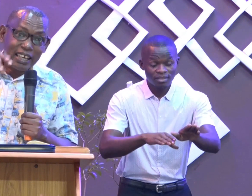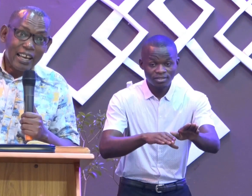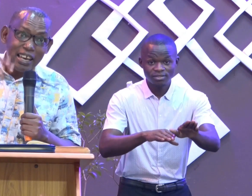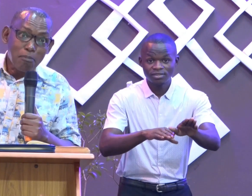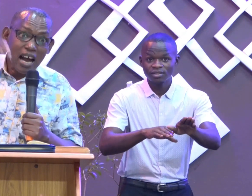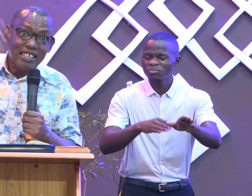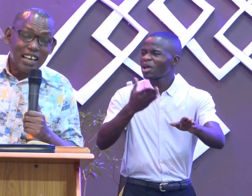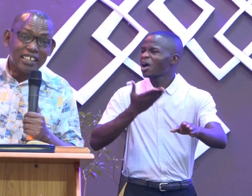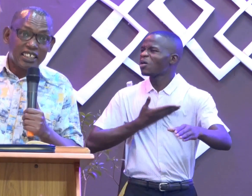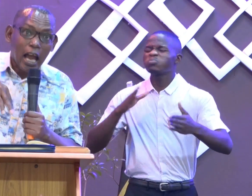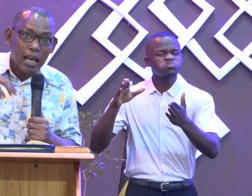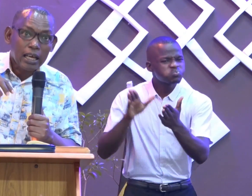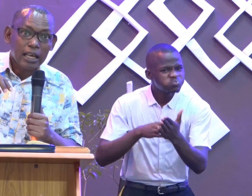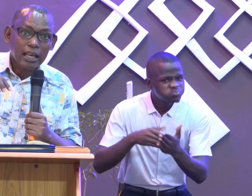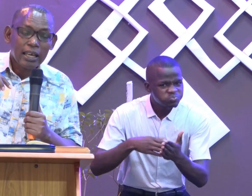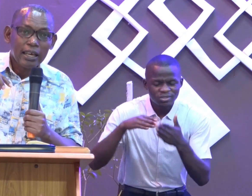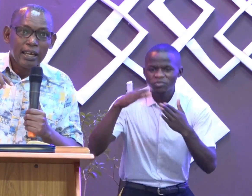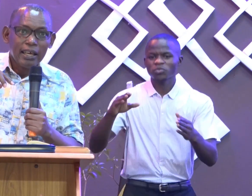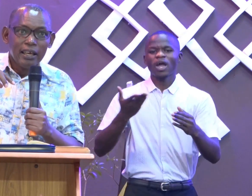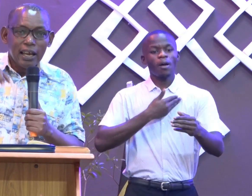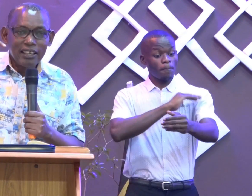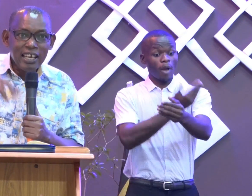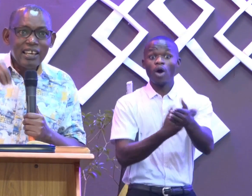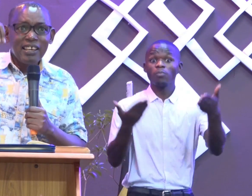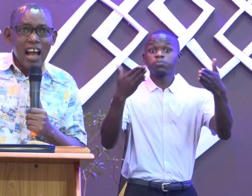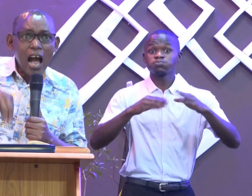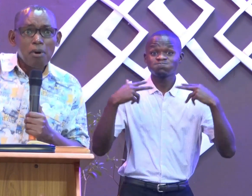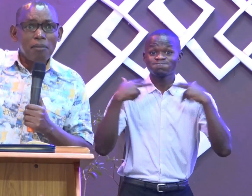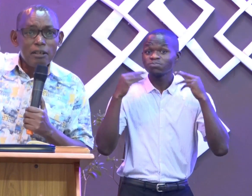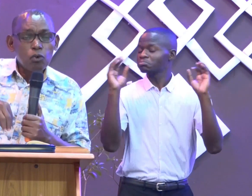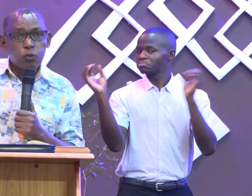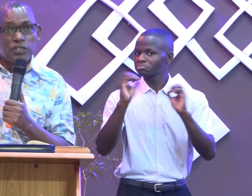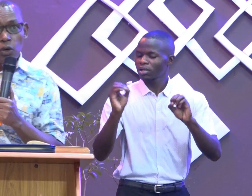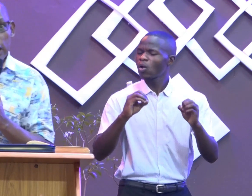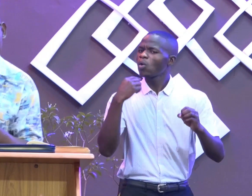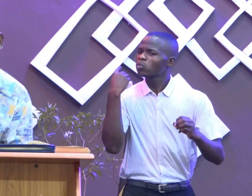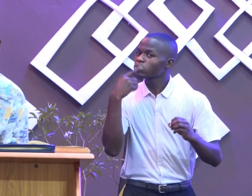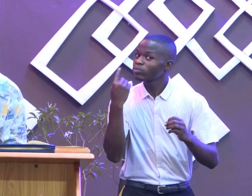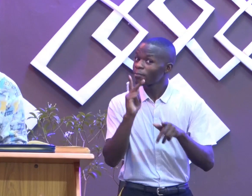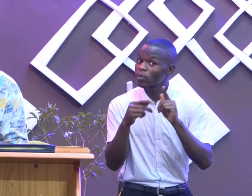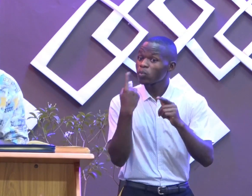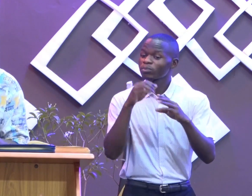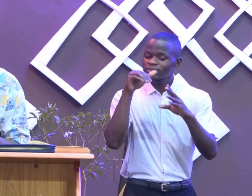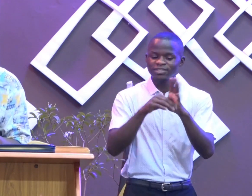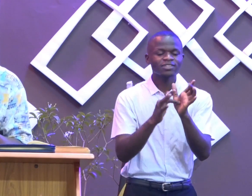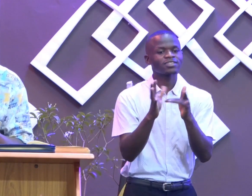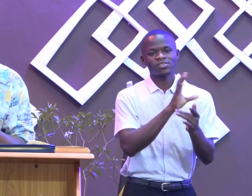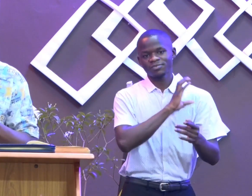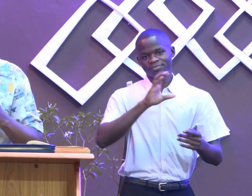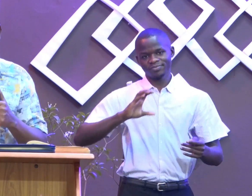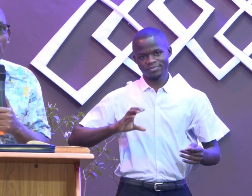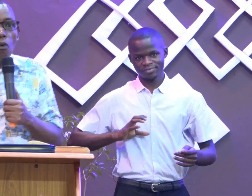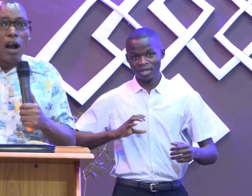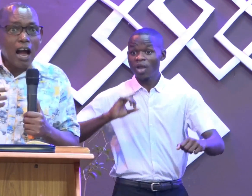Death. Tacha ina manye gata. Has no strength to kill. Na deleri yaba abali mu Kristo Yesu. Most of those in Christ